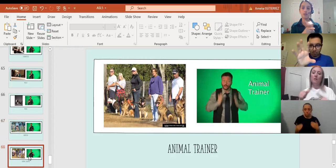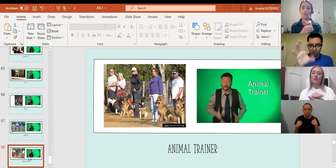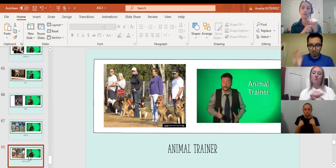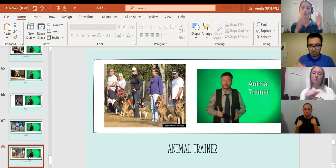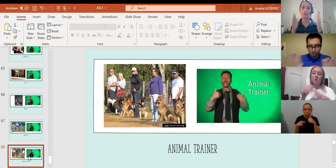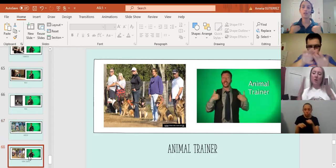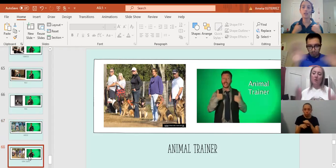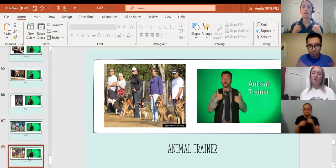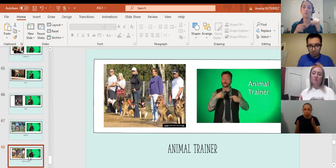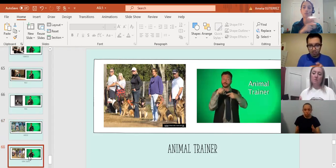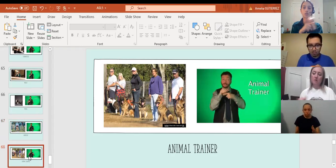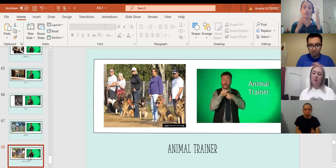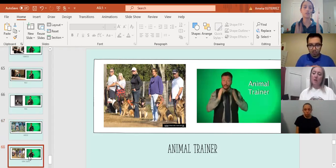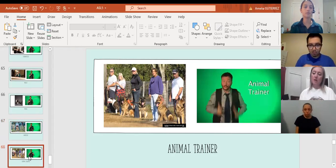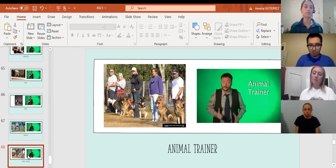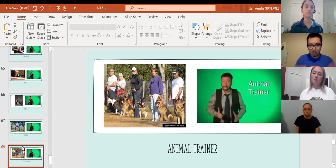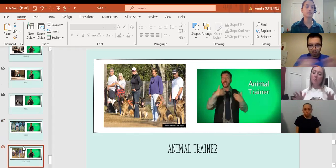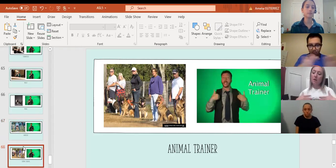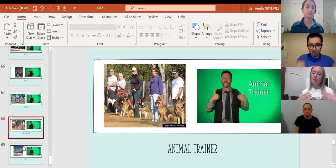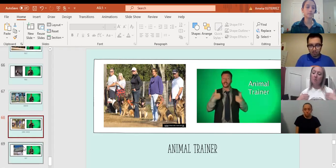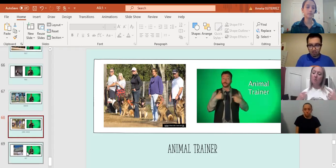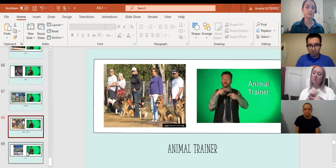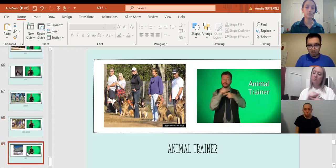trainer, animal trainer.